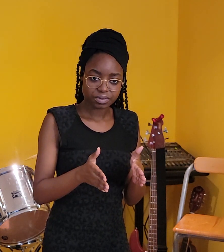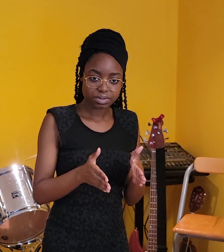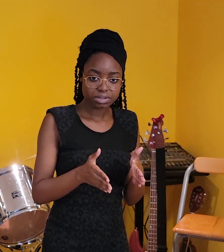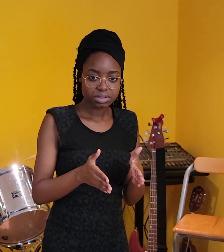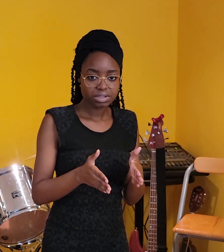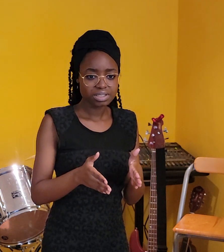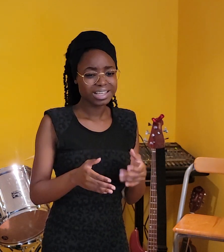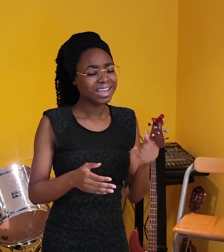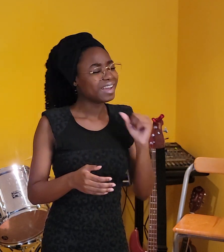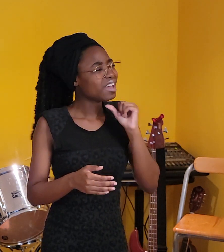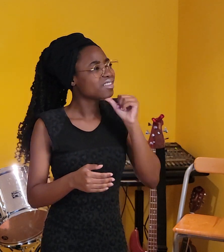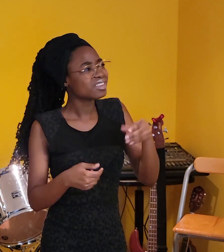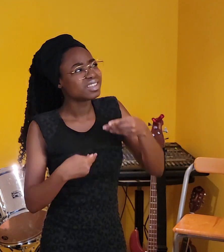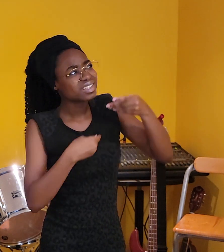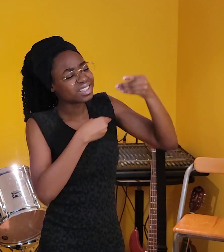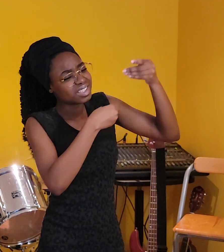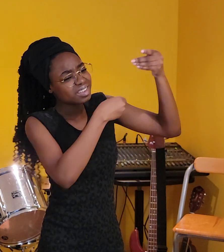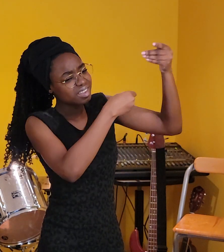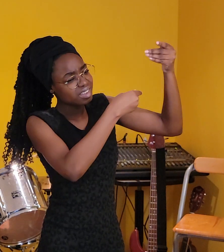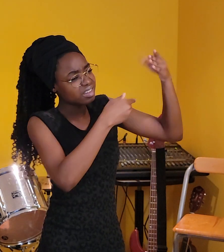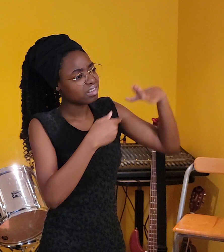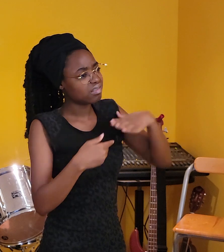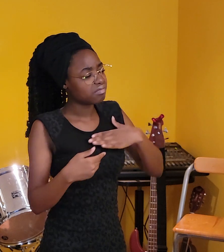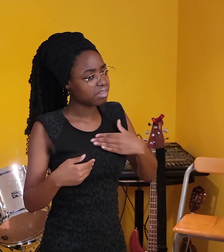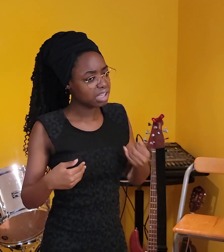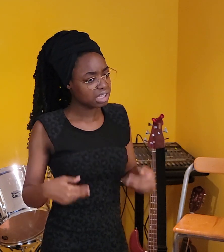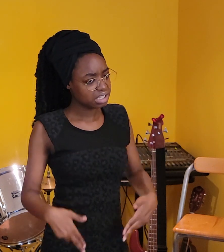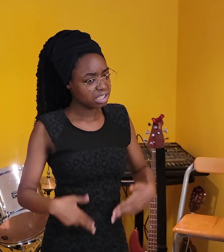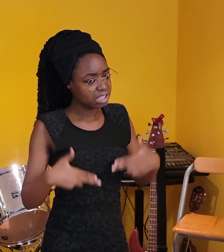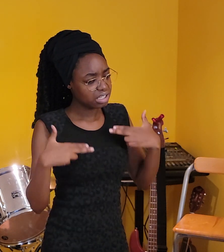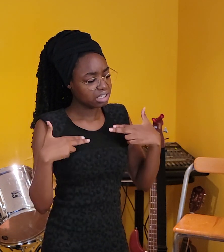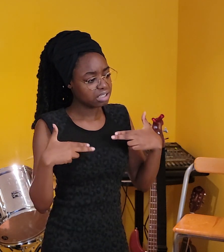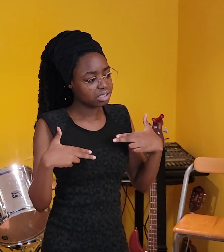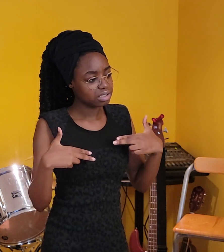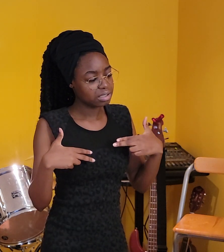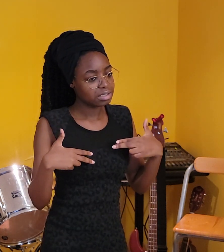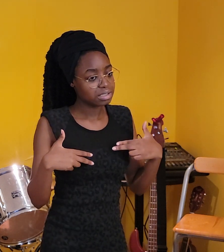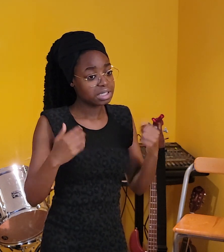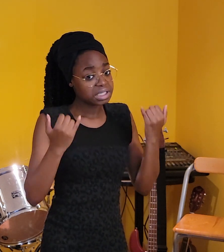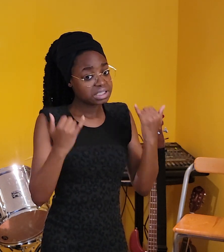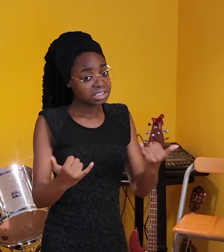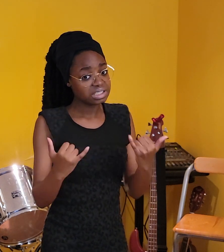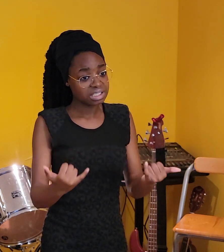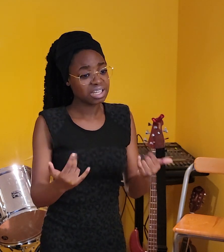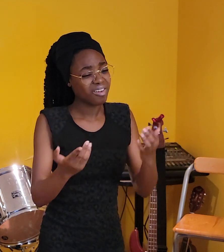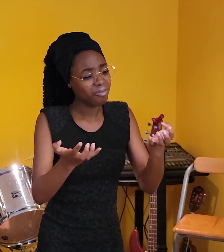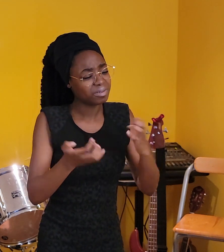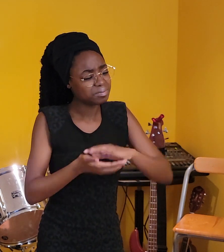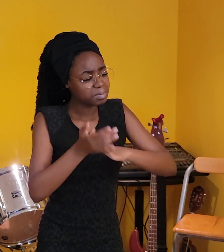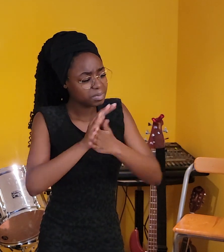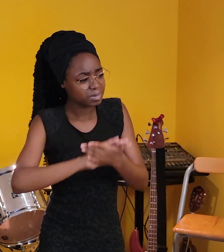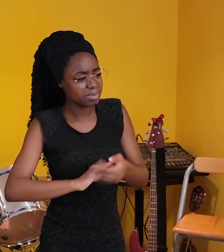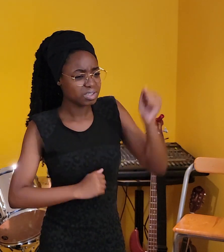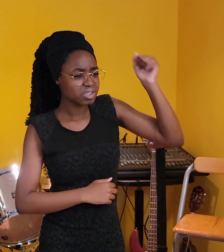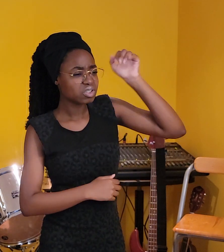I haven't given my life to Christ. Today, I want to be a child of God.